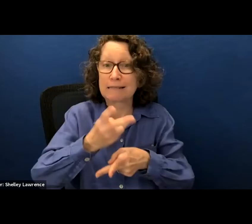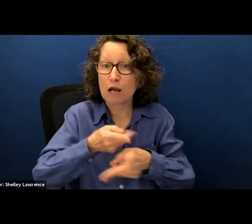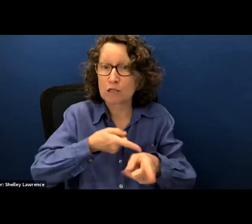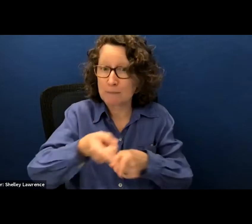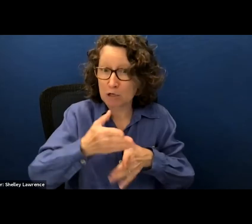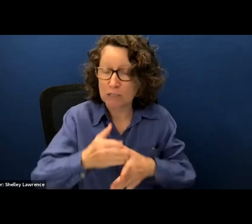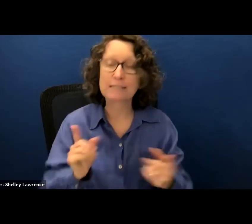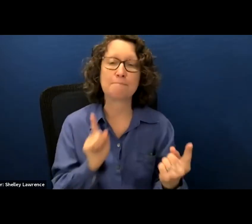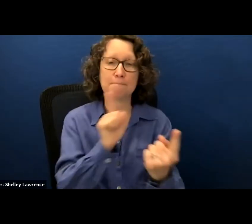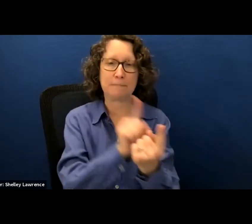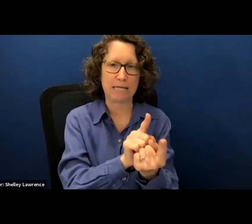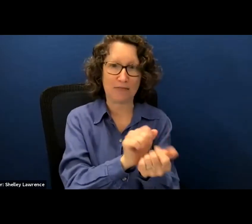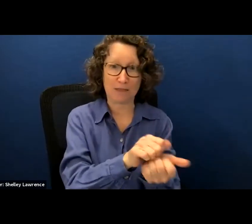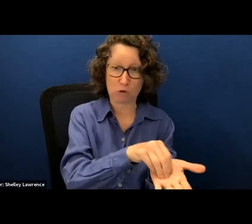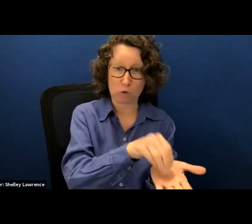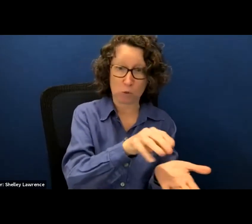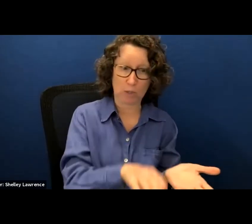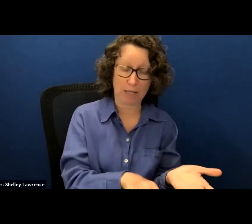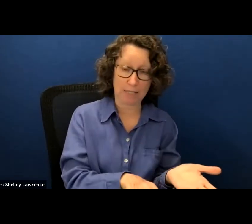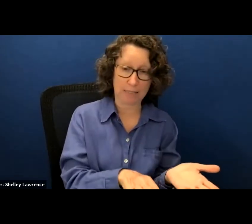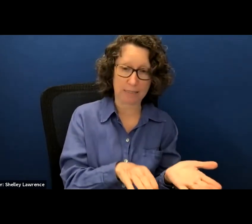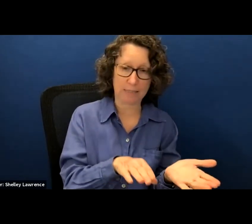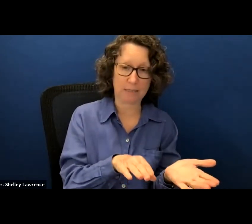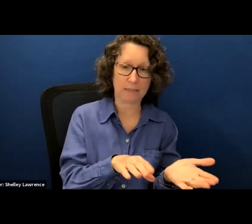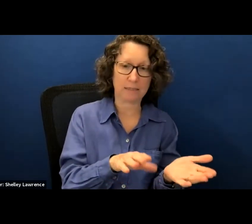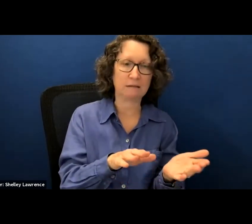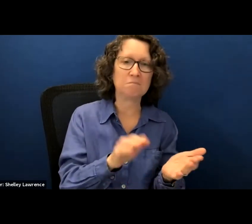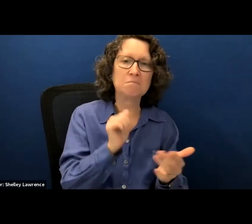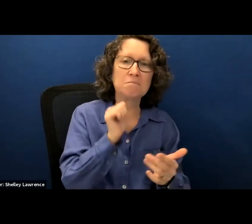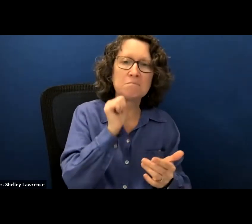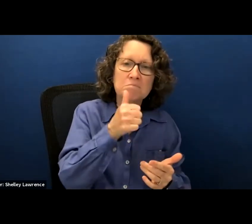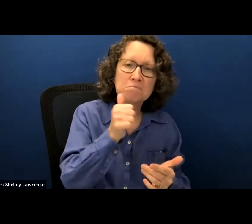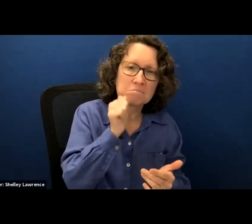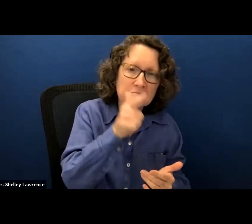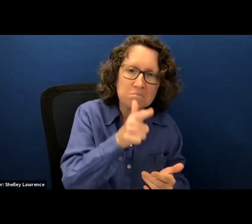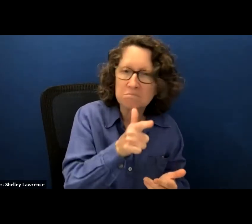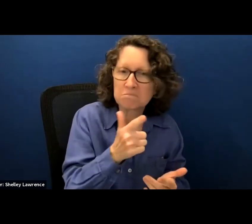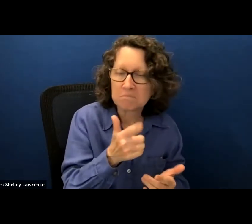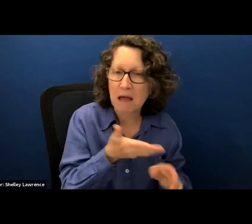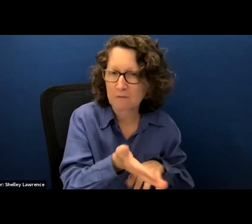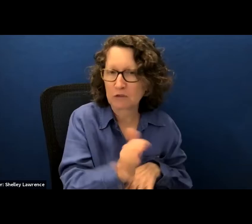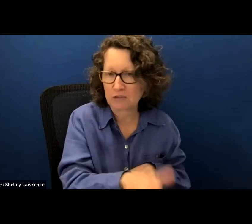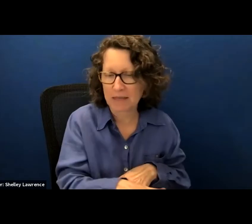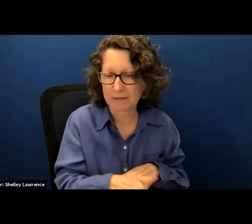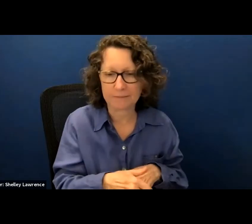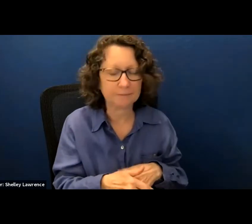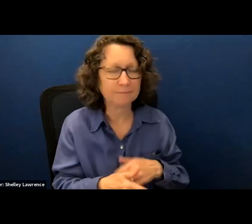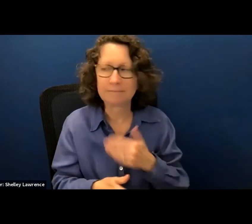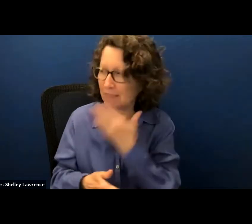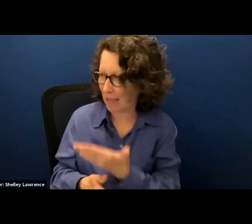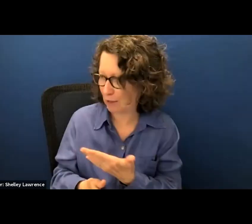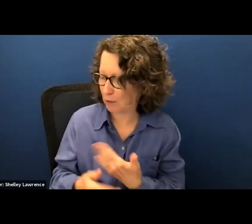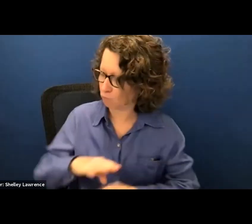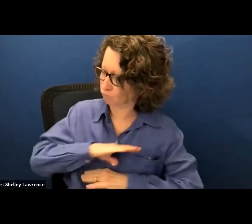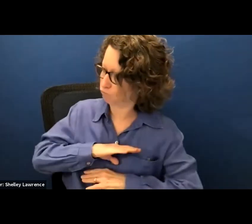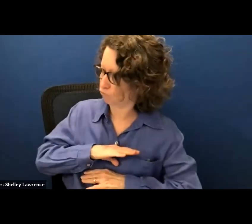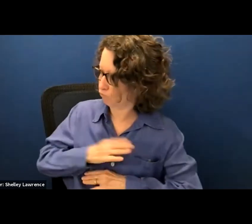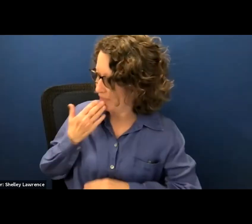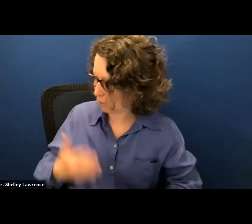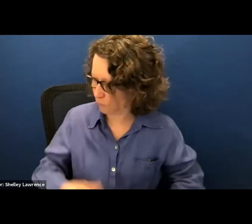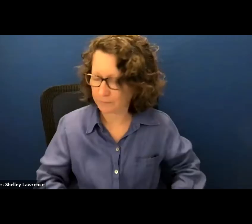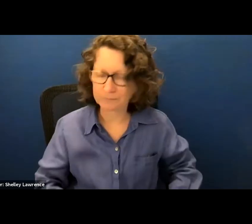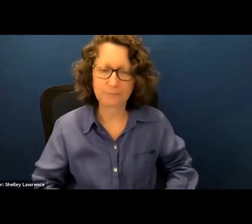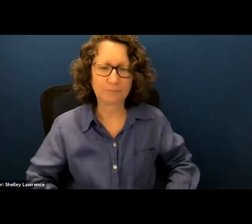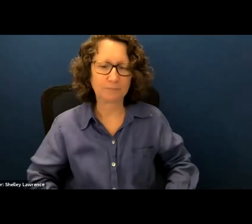the students in the following days after that. Thank you. Those are my questions.